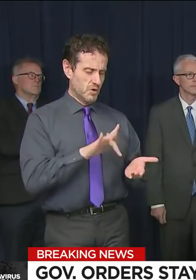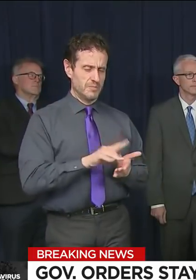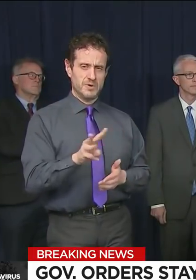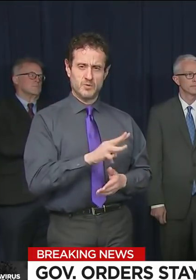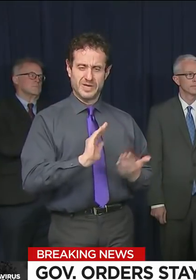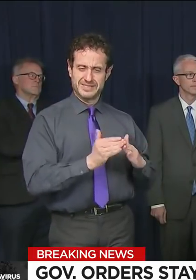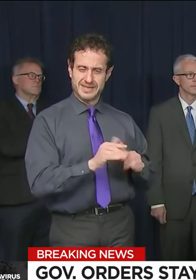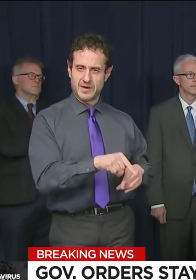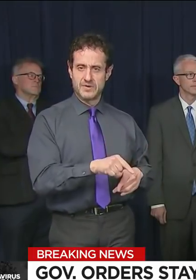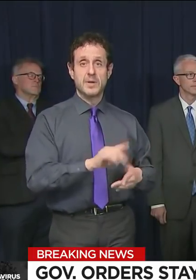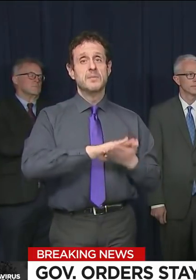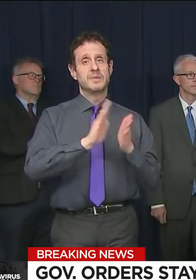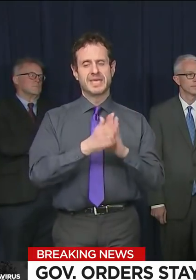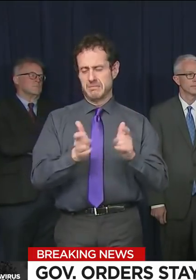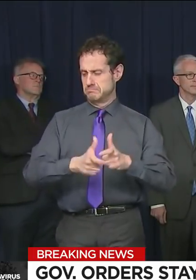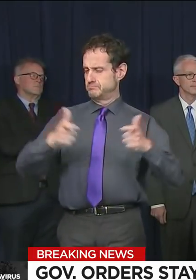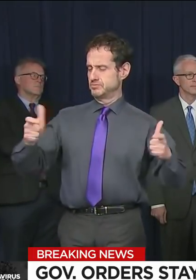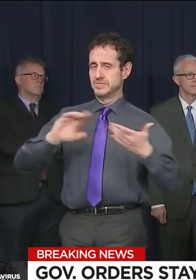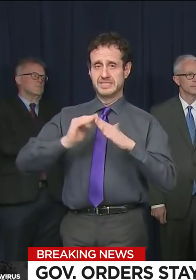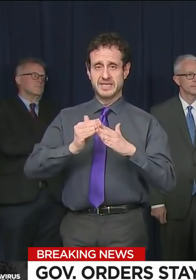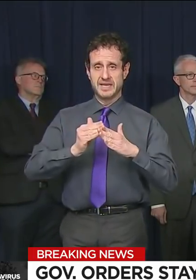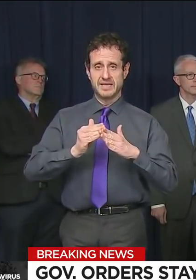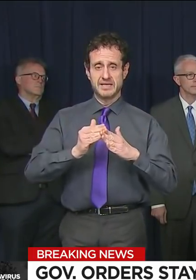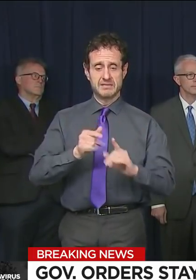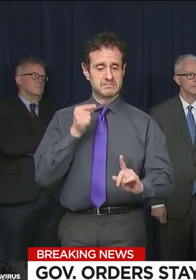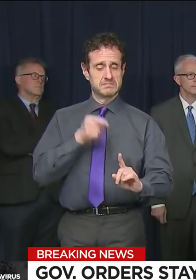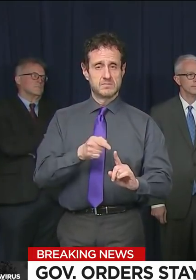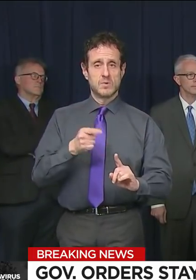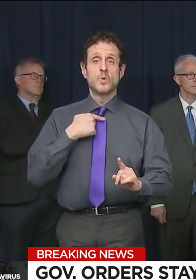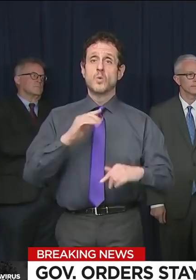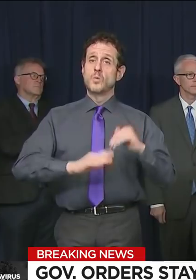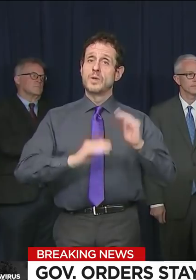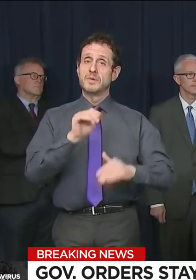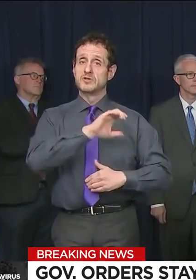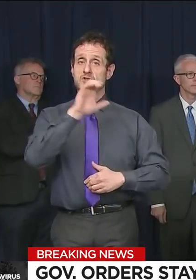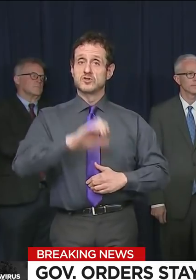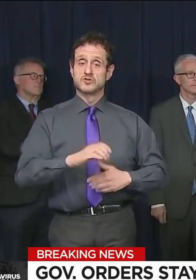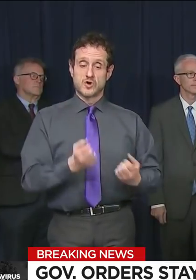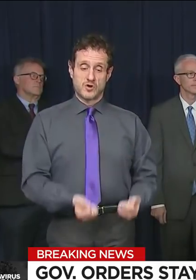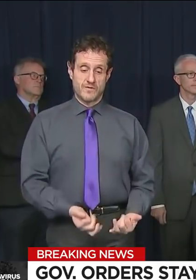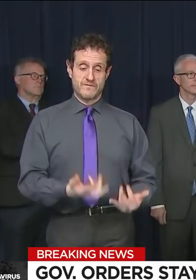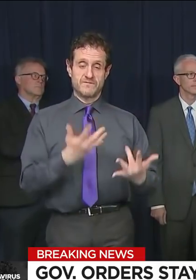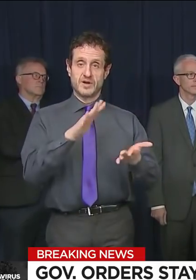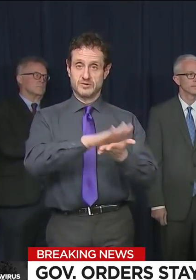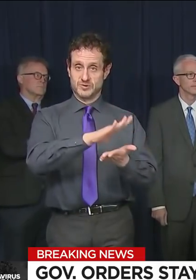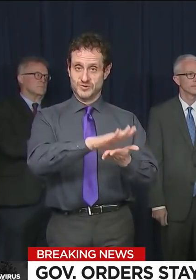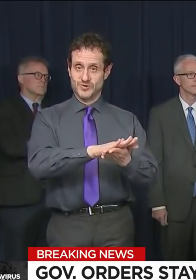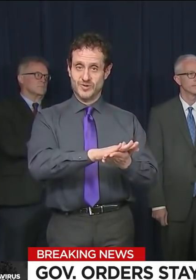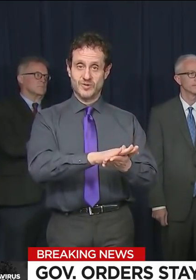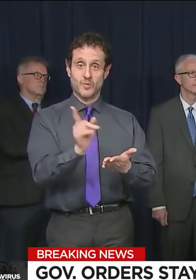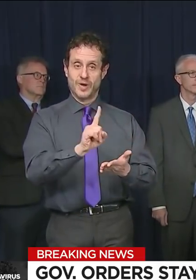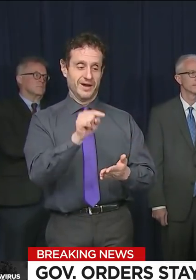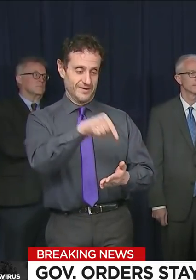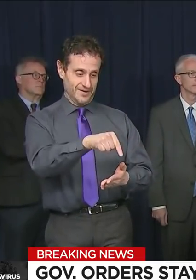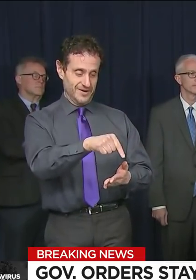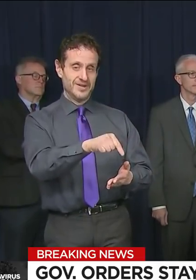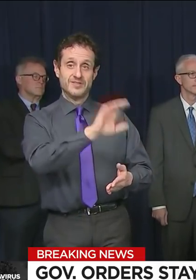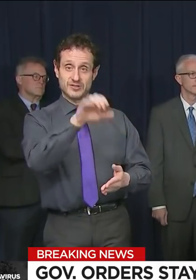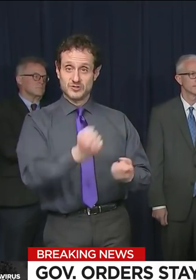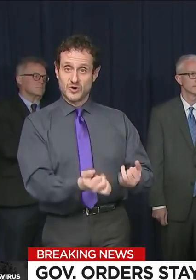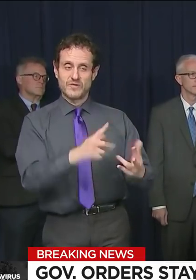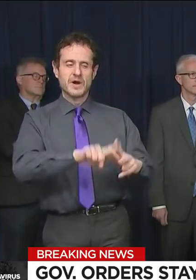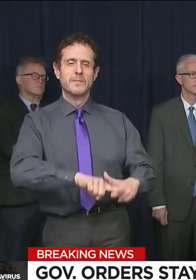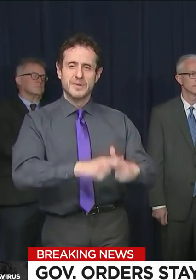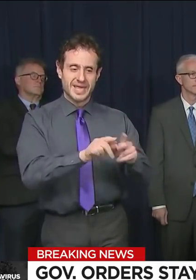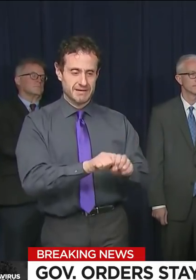States. And just to make a point, we built the Chicago Fire Academy on the very spot where the Great Chicago Fire started